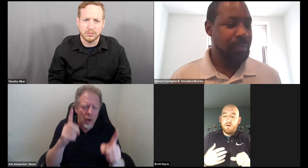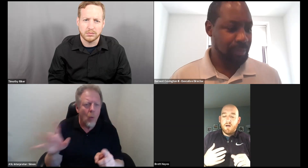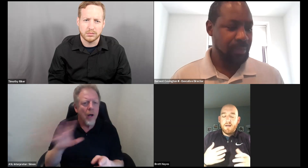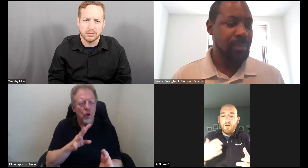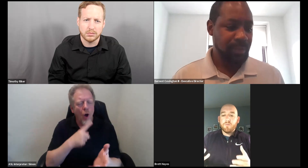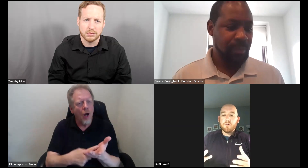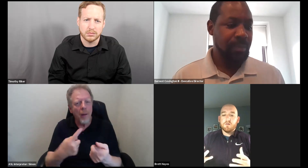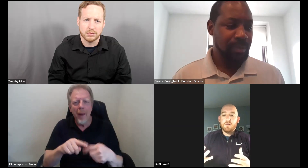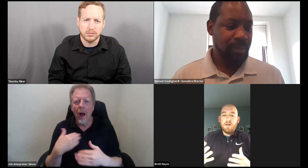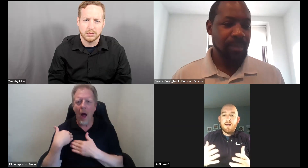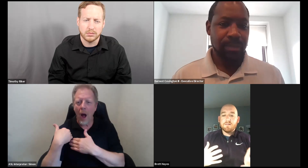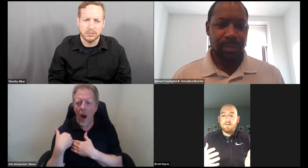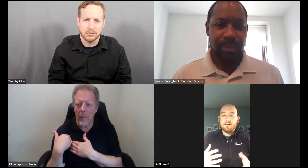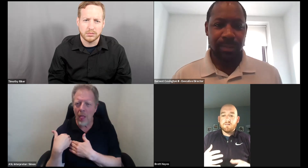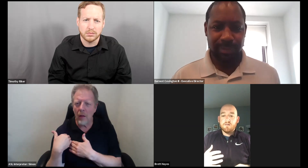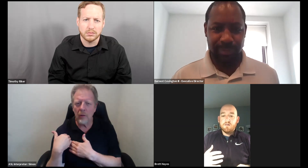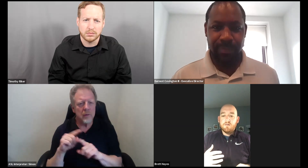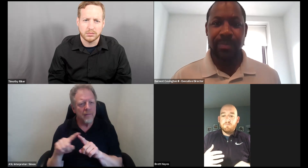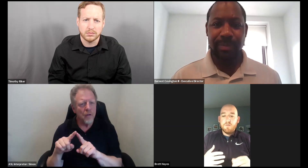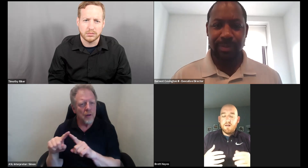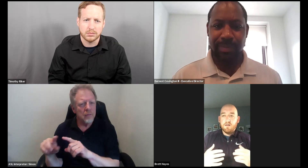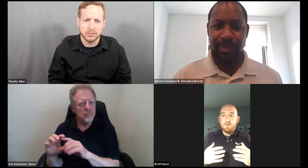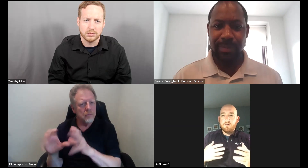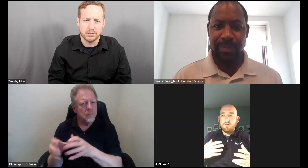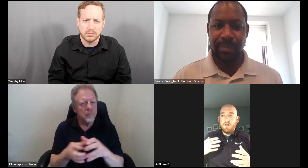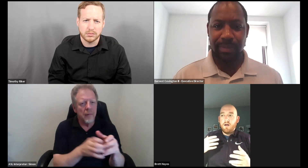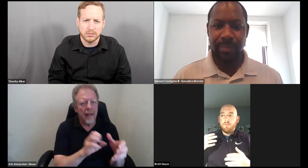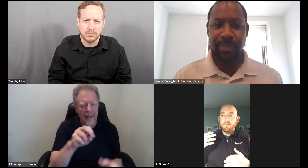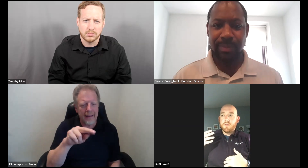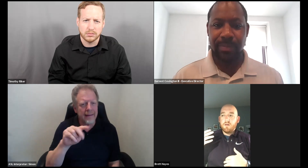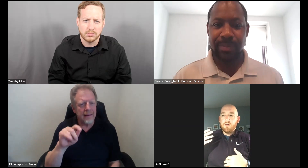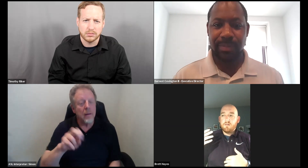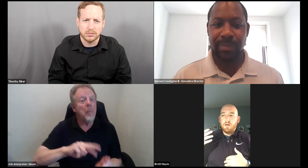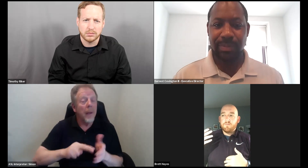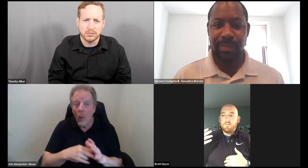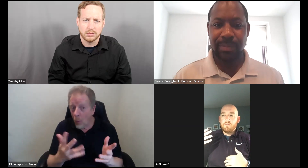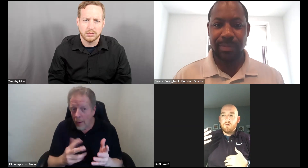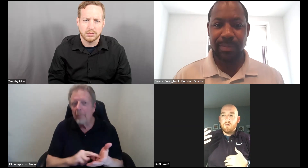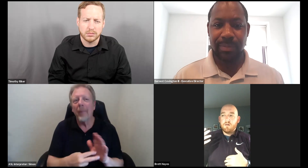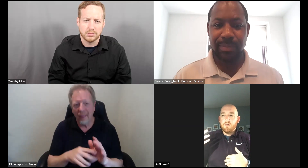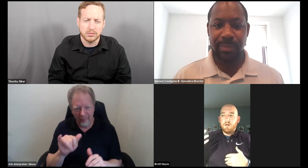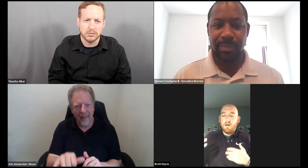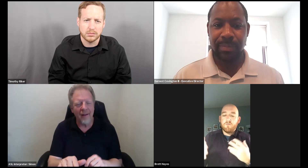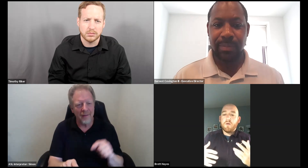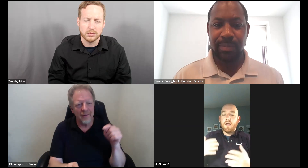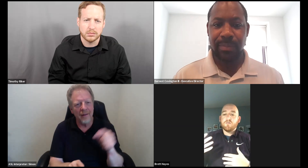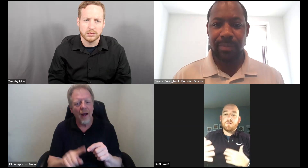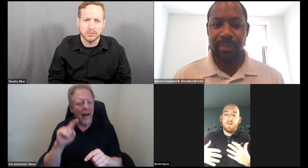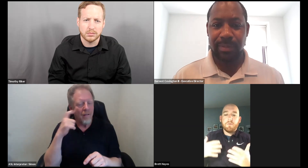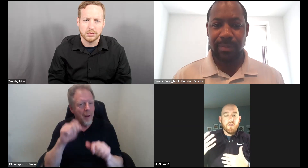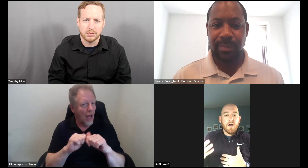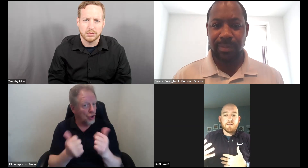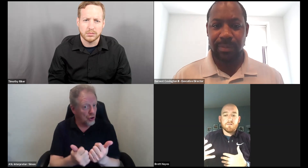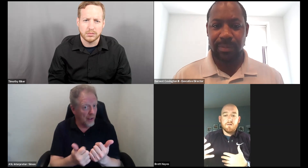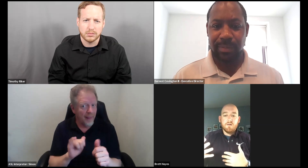about accountable entities, meaning like a government agency